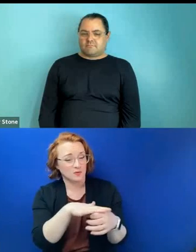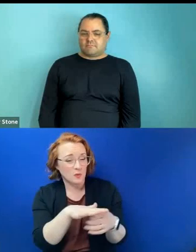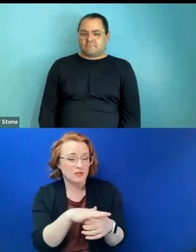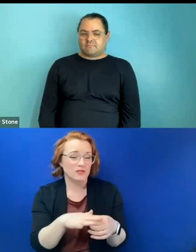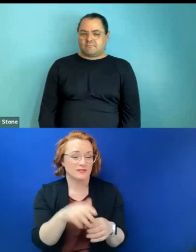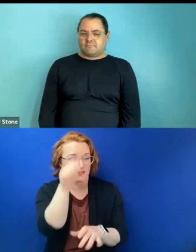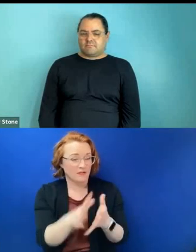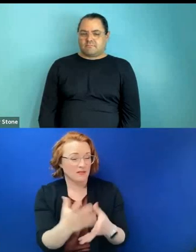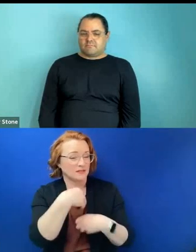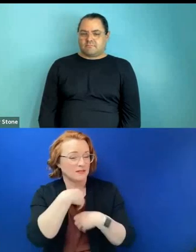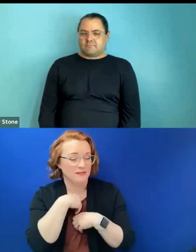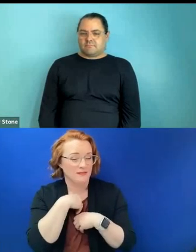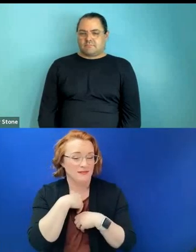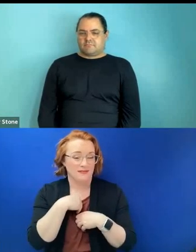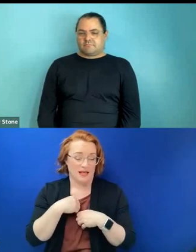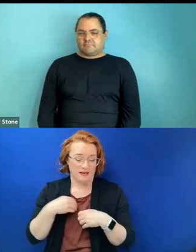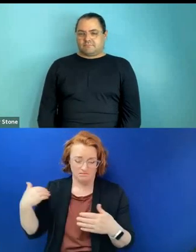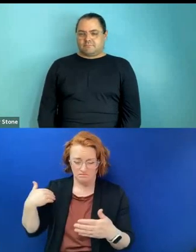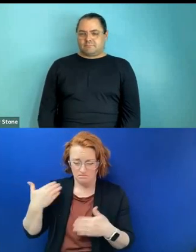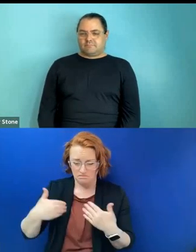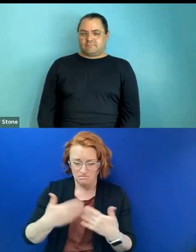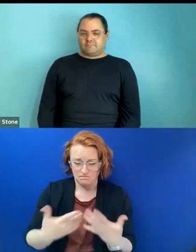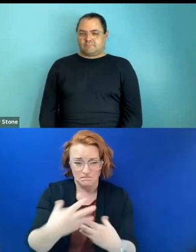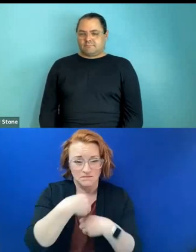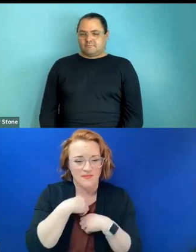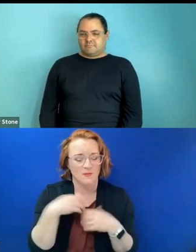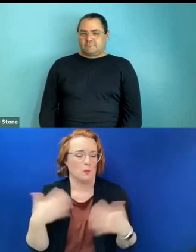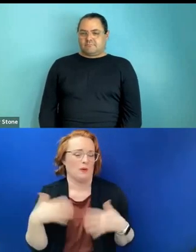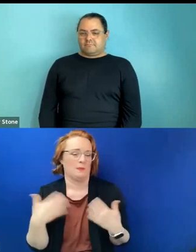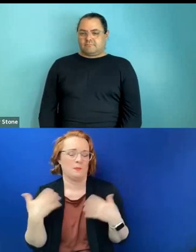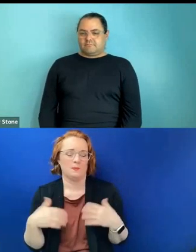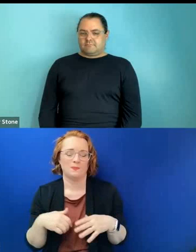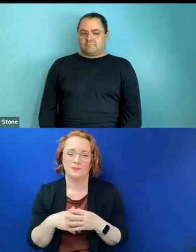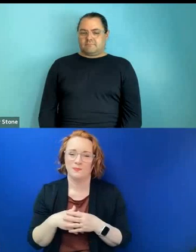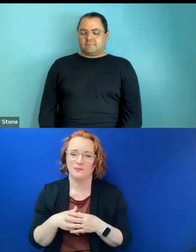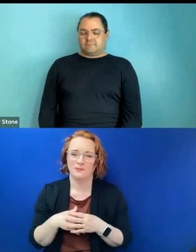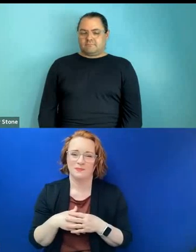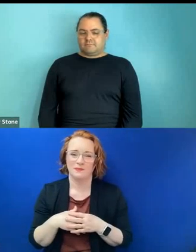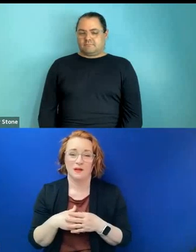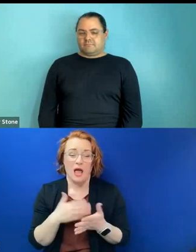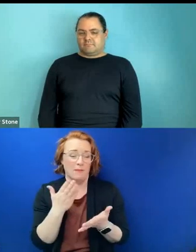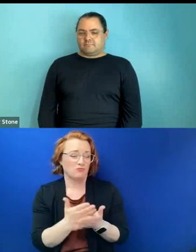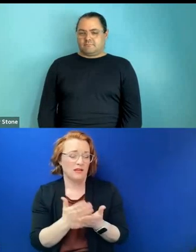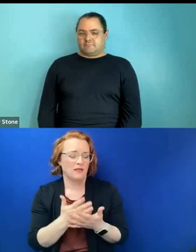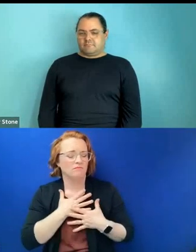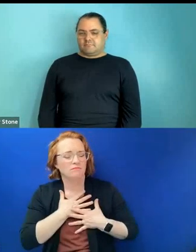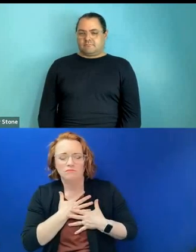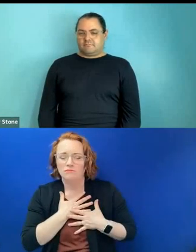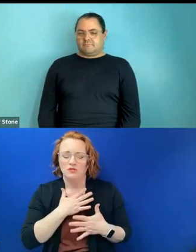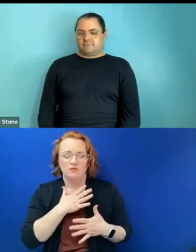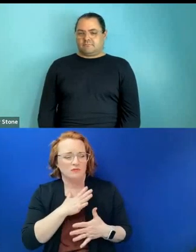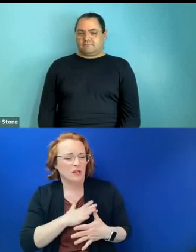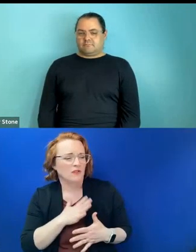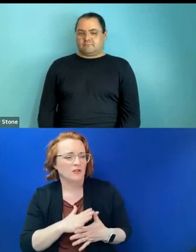you gain over time are absolutely amazing. And the reward for all of it is the trust